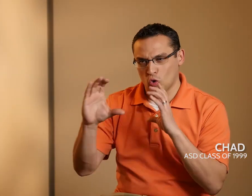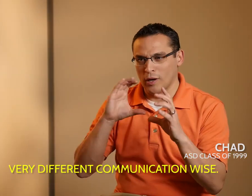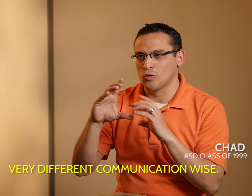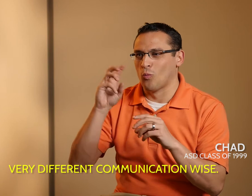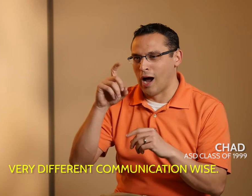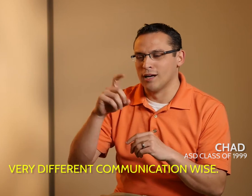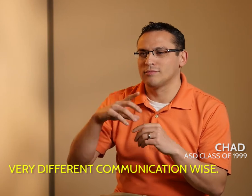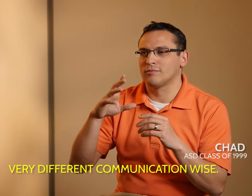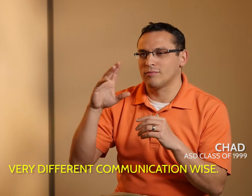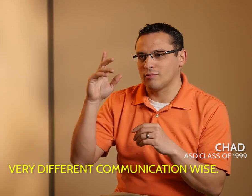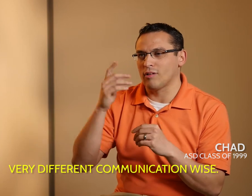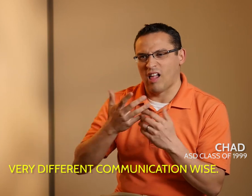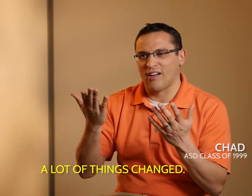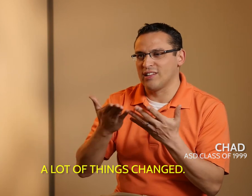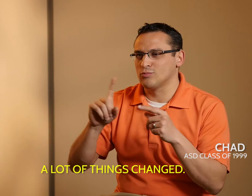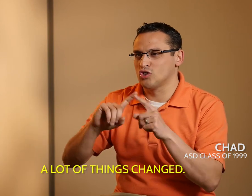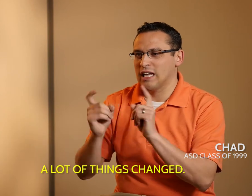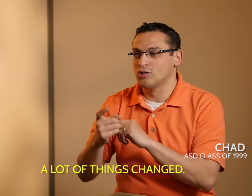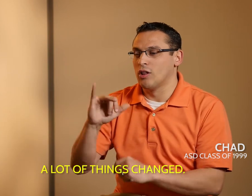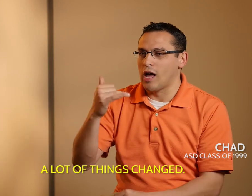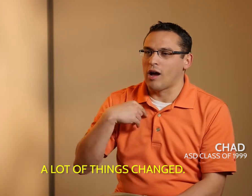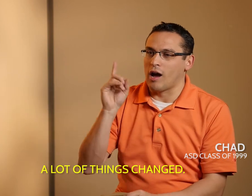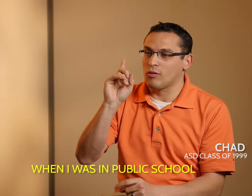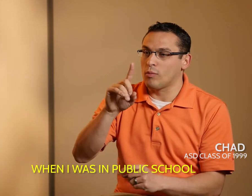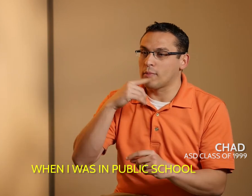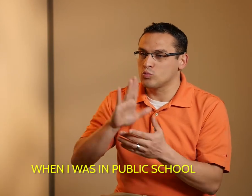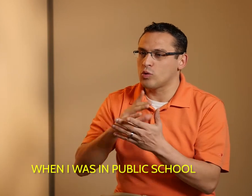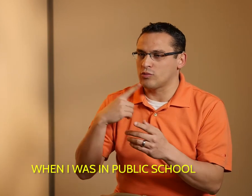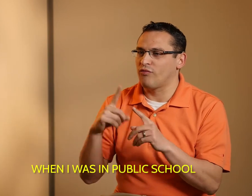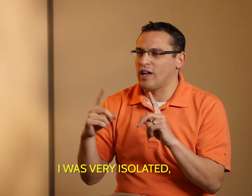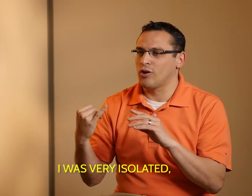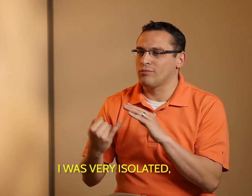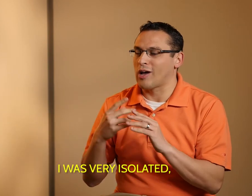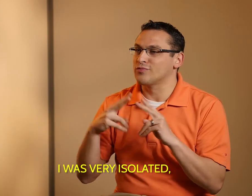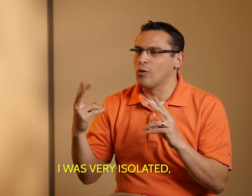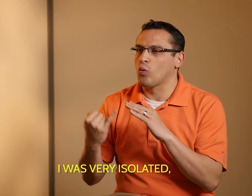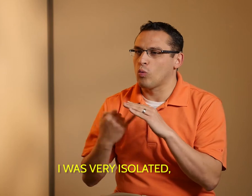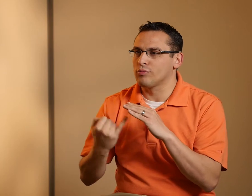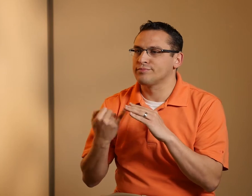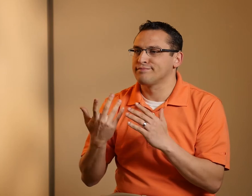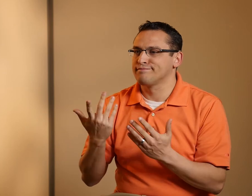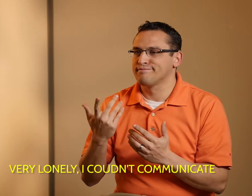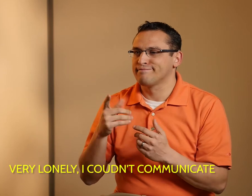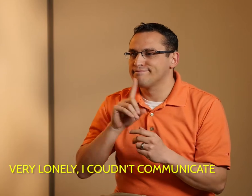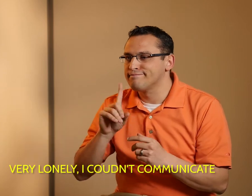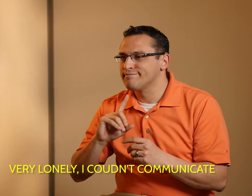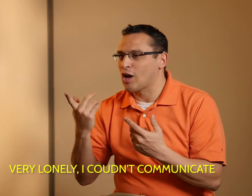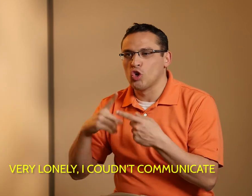Very different communication-wise. A lot of things change. When I was in public school, I was very isolated, very lonely. I